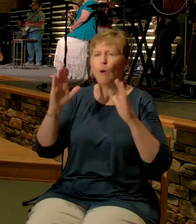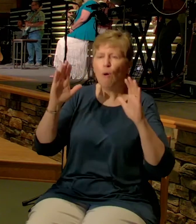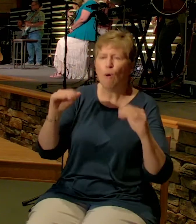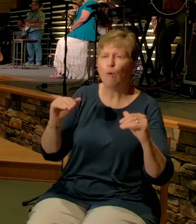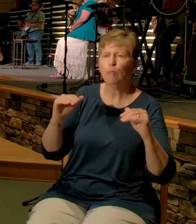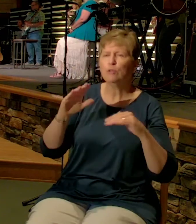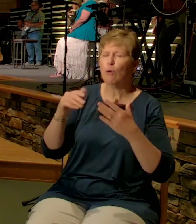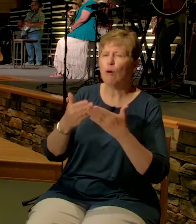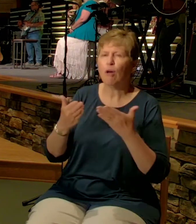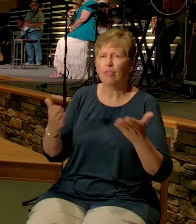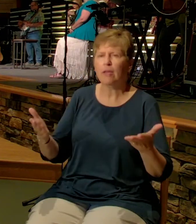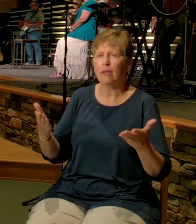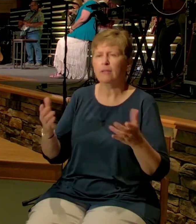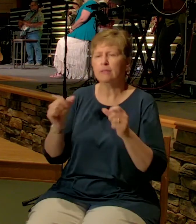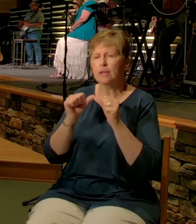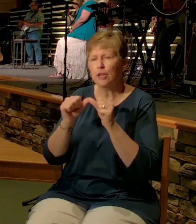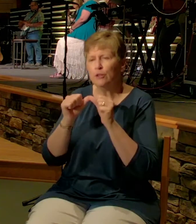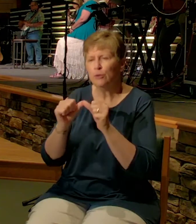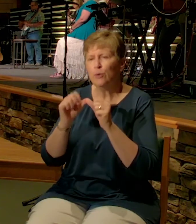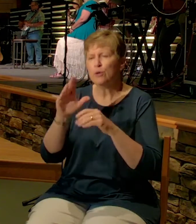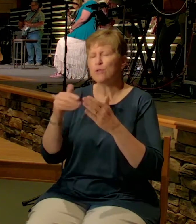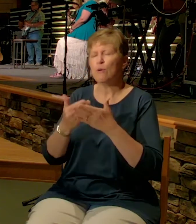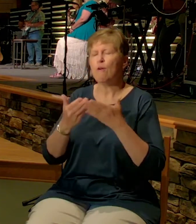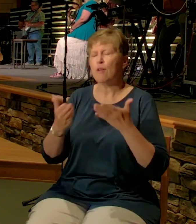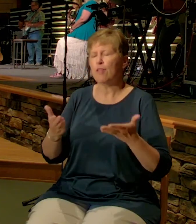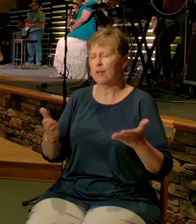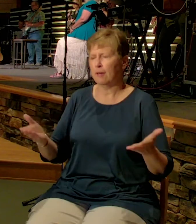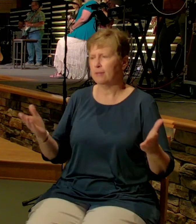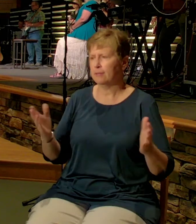things, endures all things.